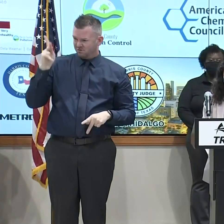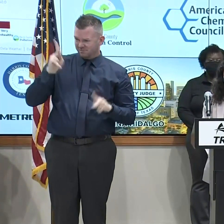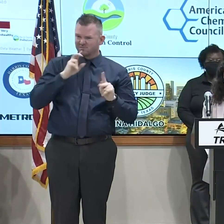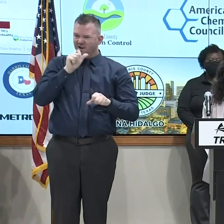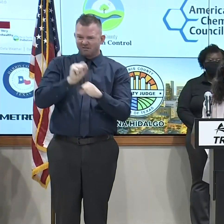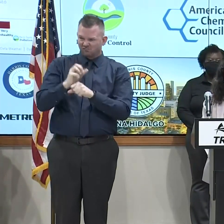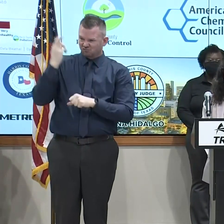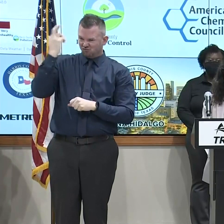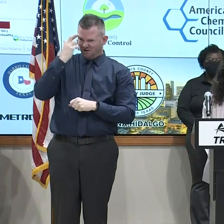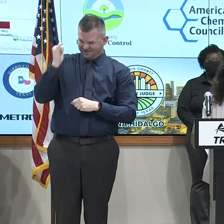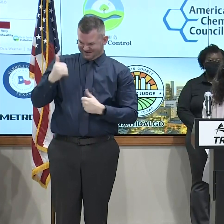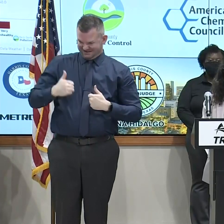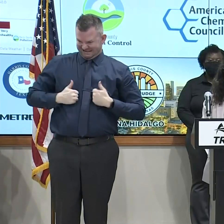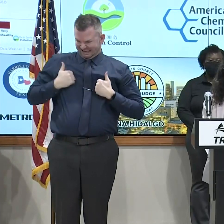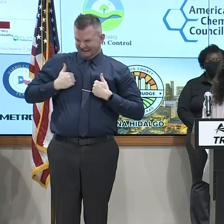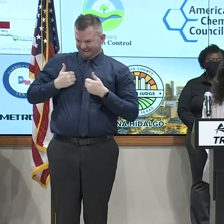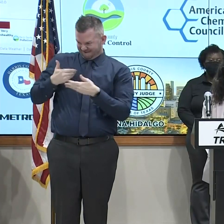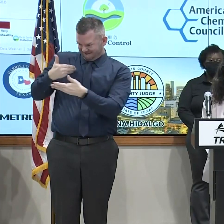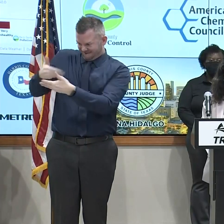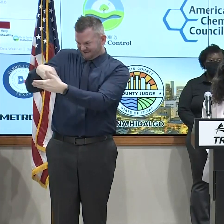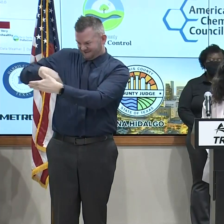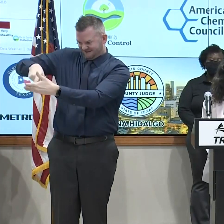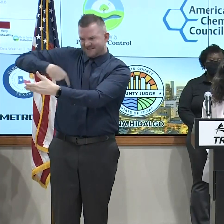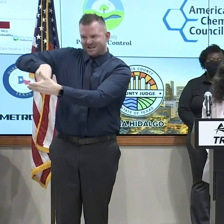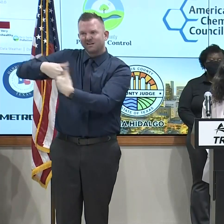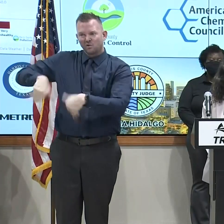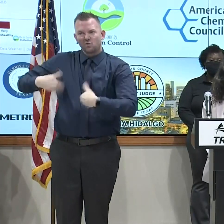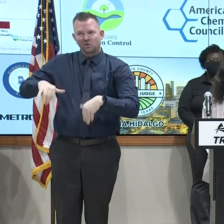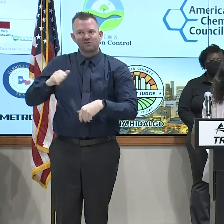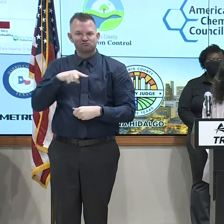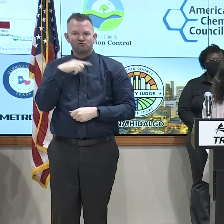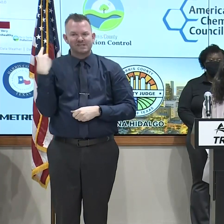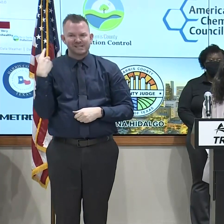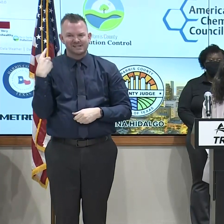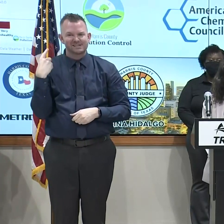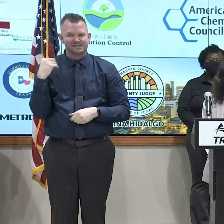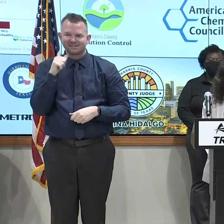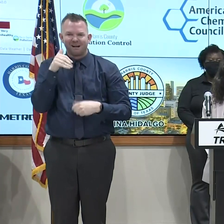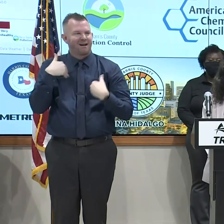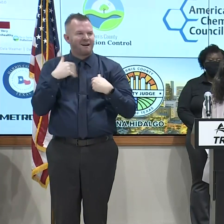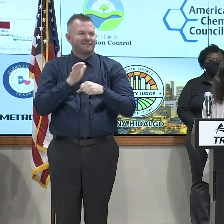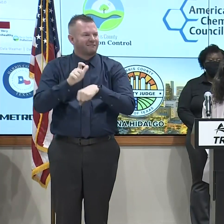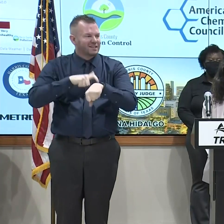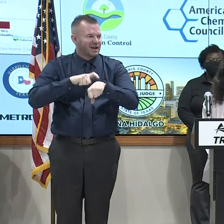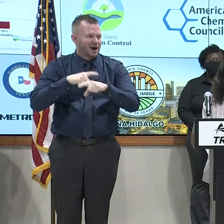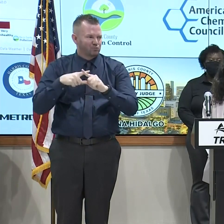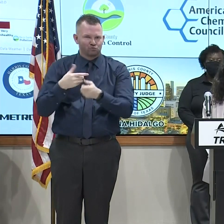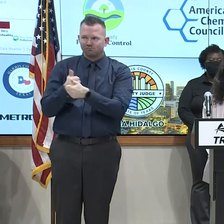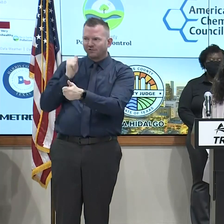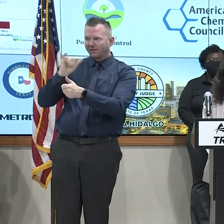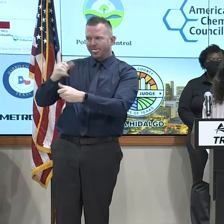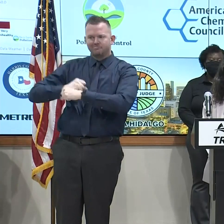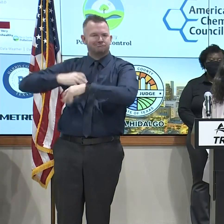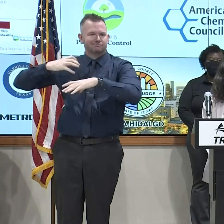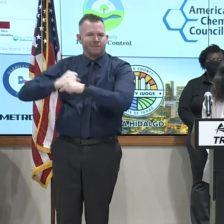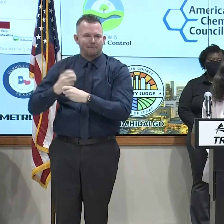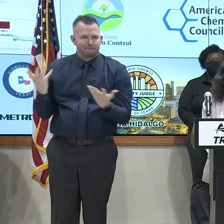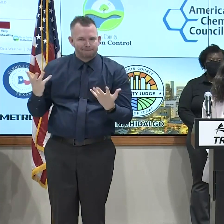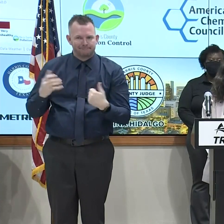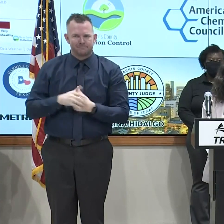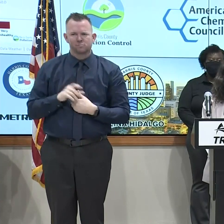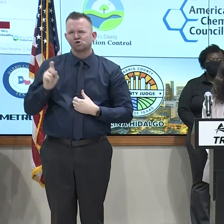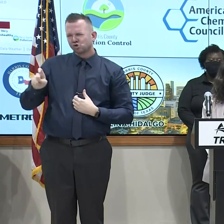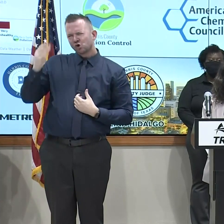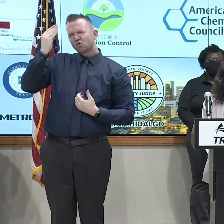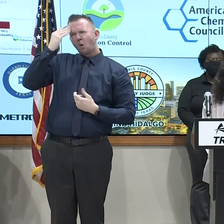lived next to a ticking time bomb. Residents deserve to know the dangers present in their community. They shouldn't